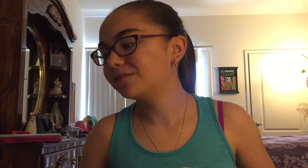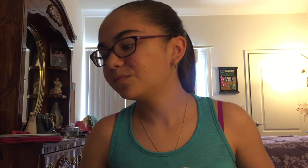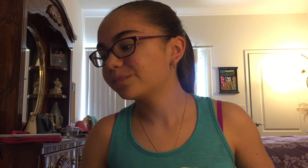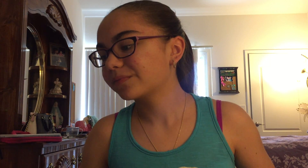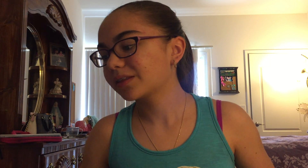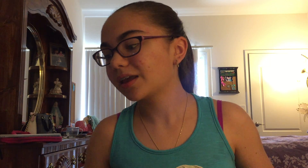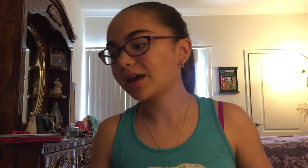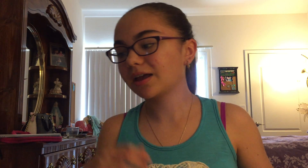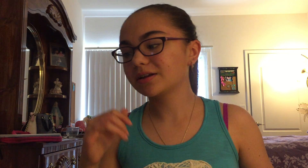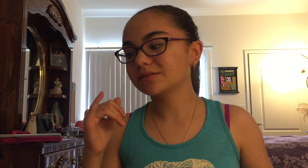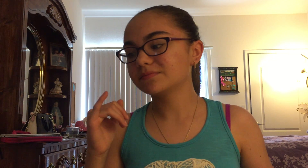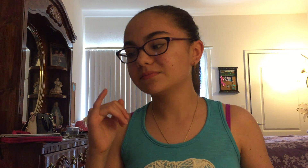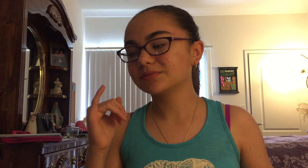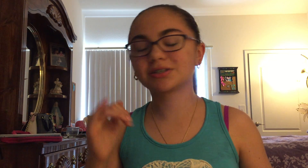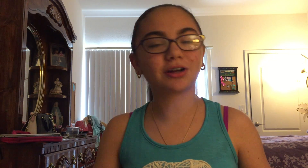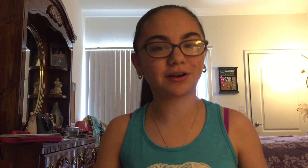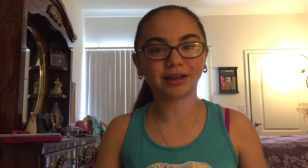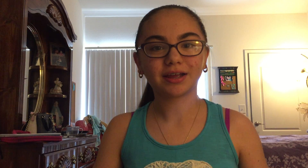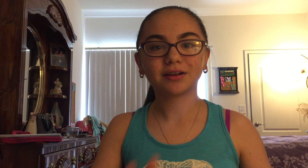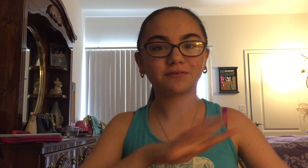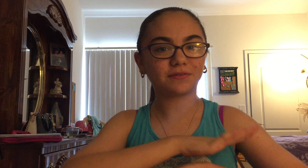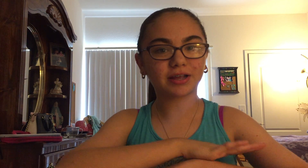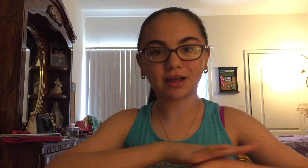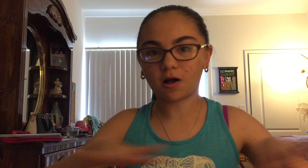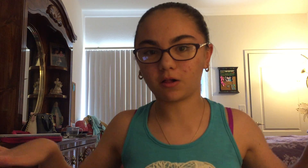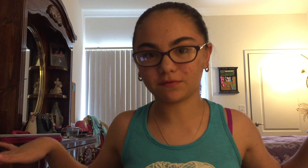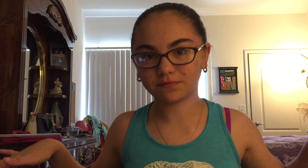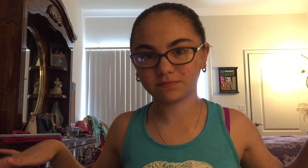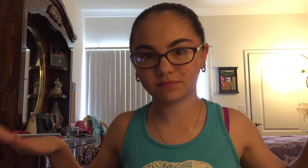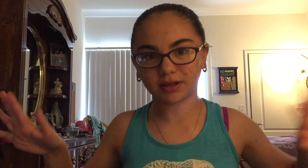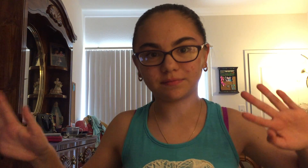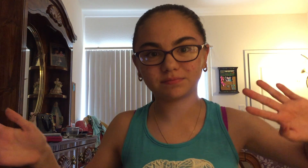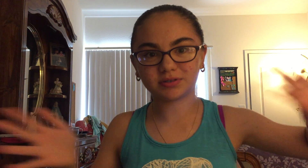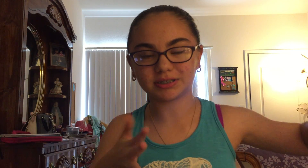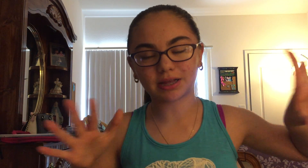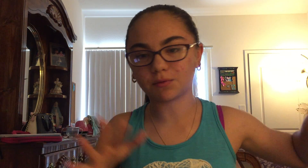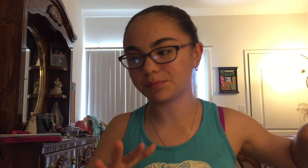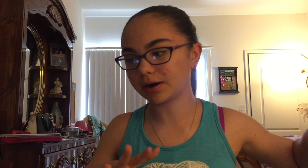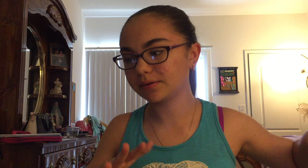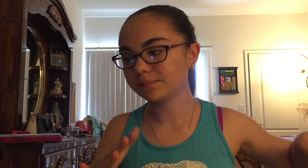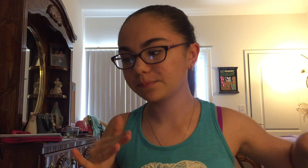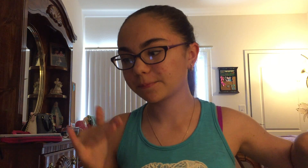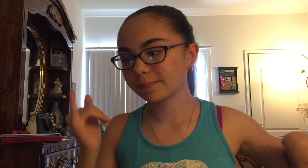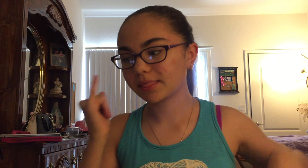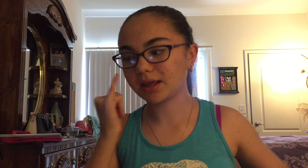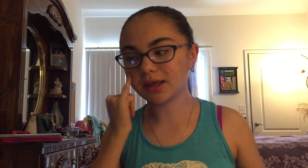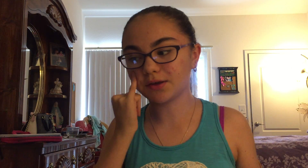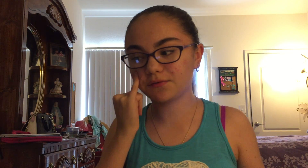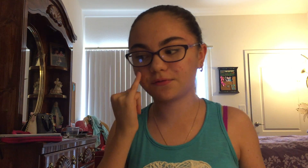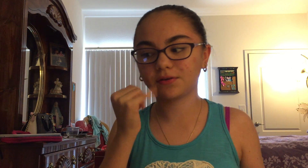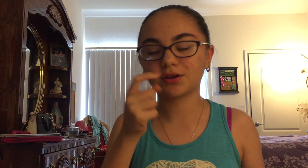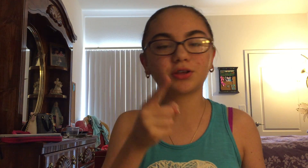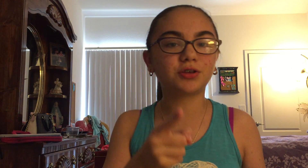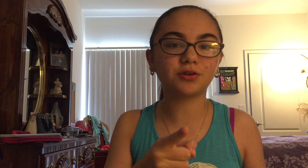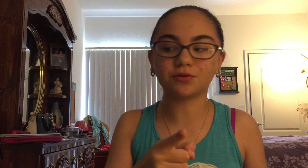sorry forget all like just that one part if you